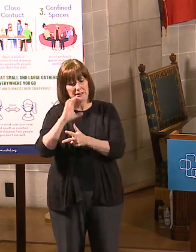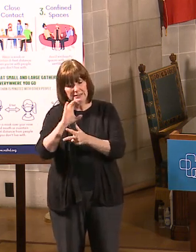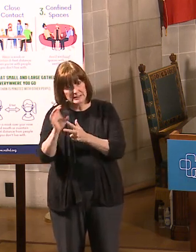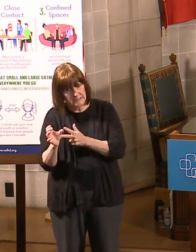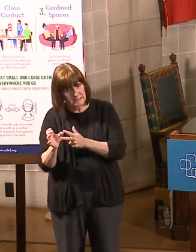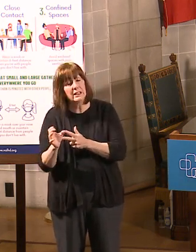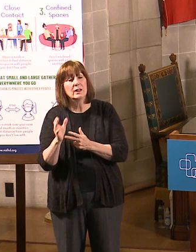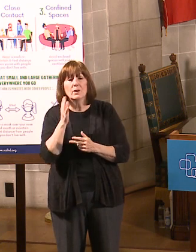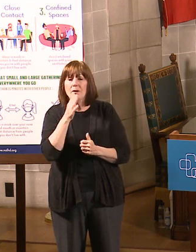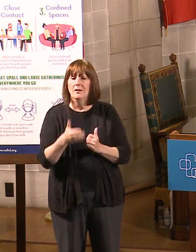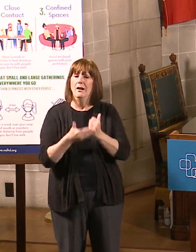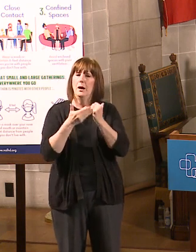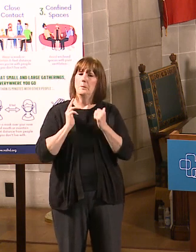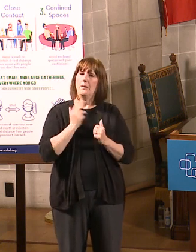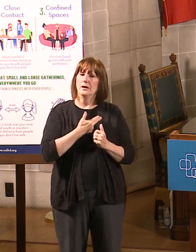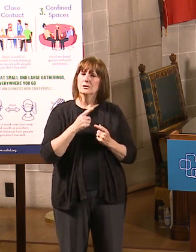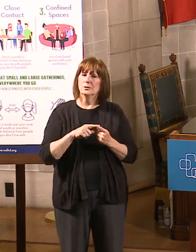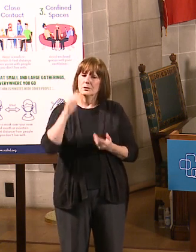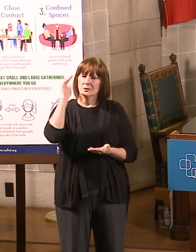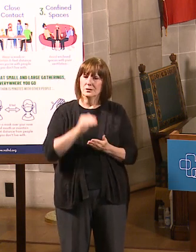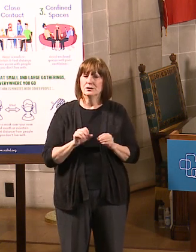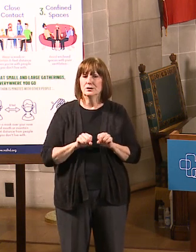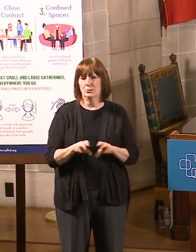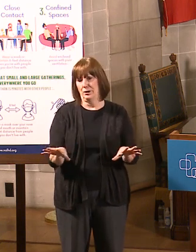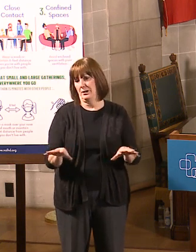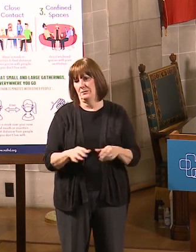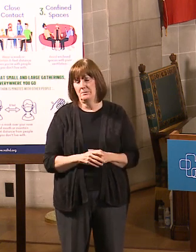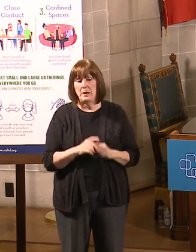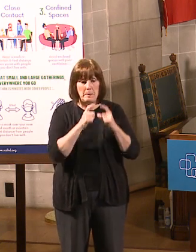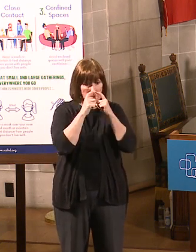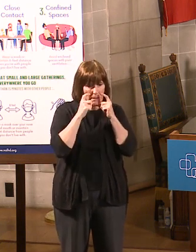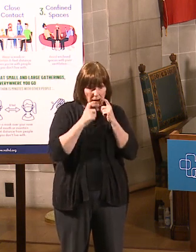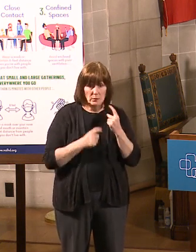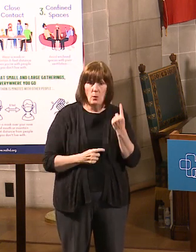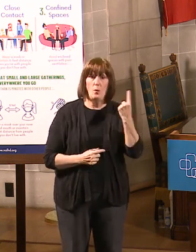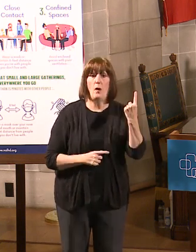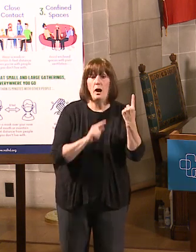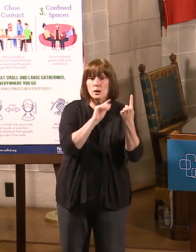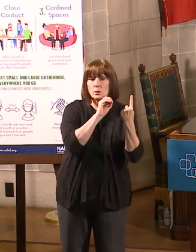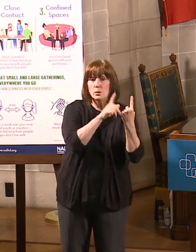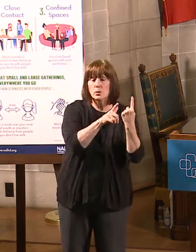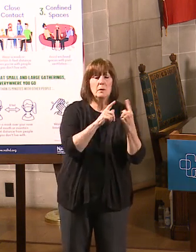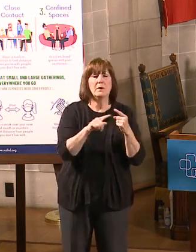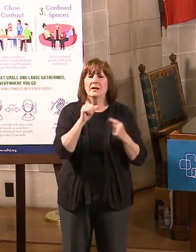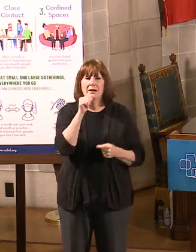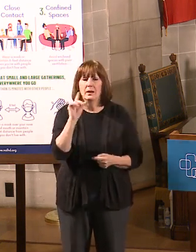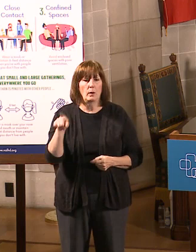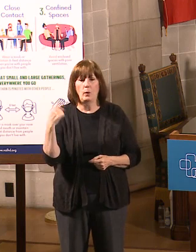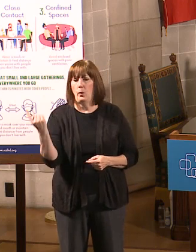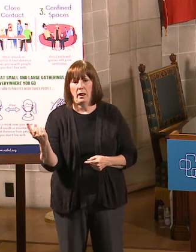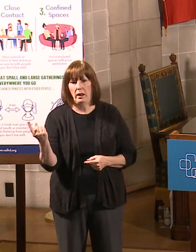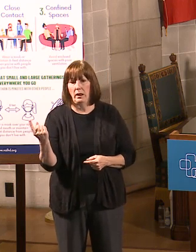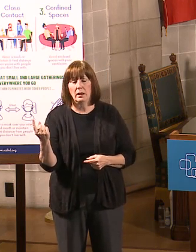spread of virus here in our state. So masks are a tool. They're not the only tool. They have to be used in conjunction with everything else.